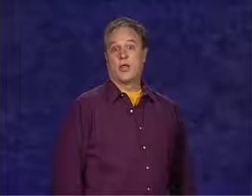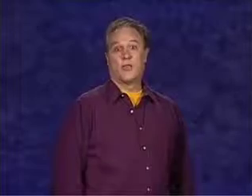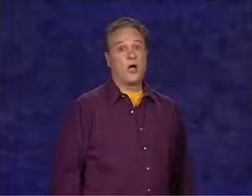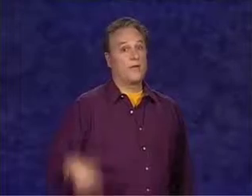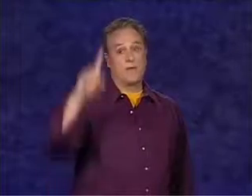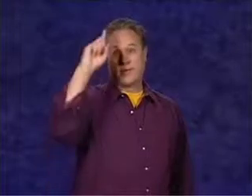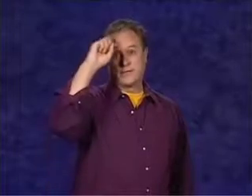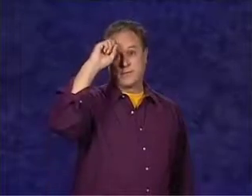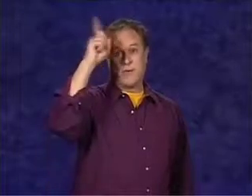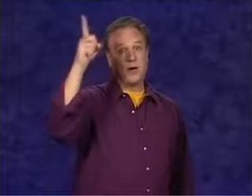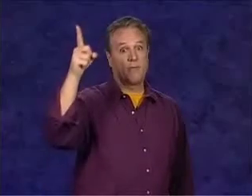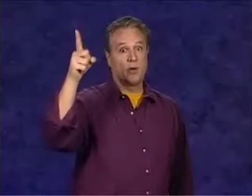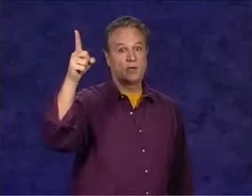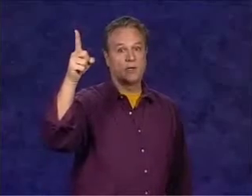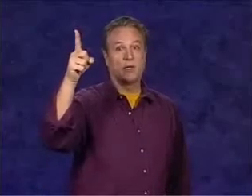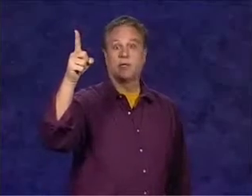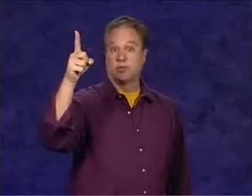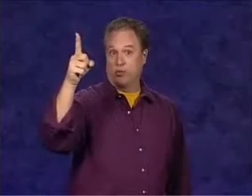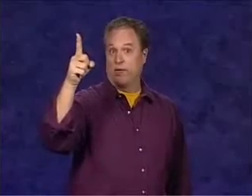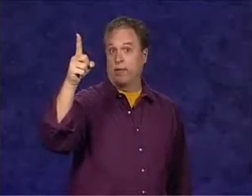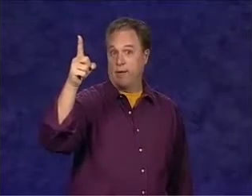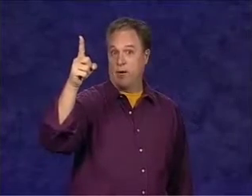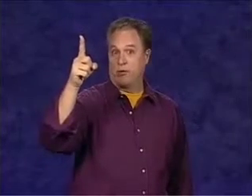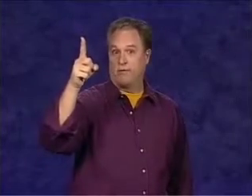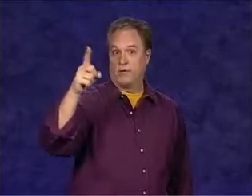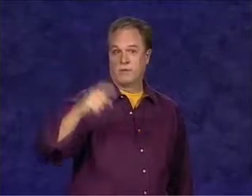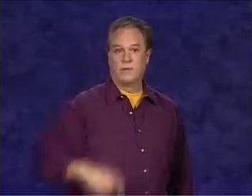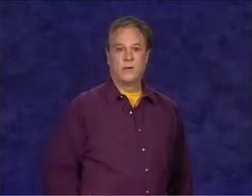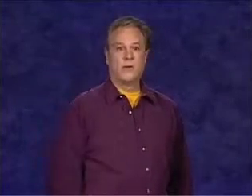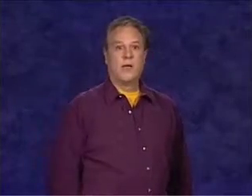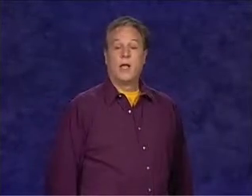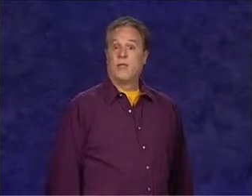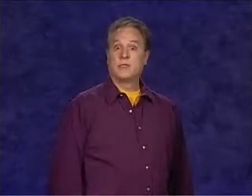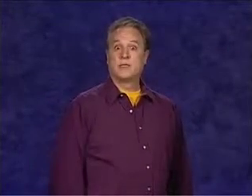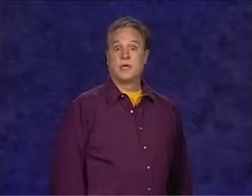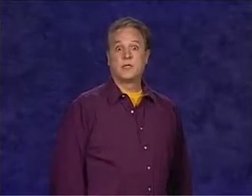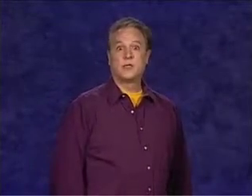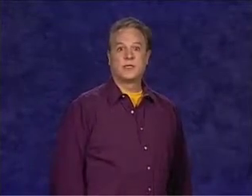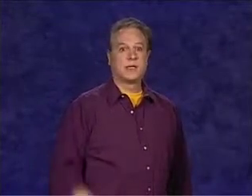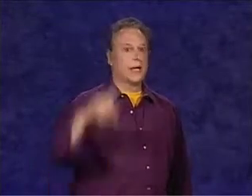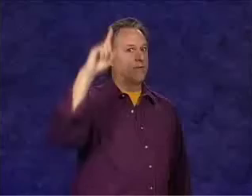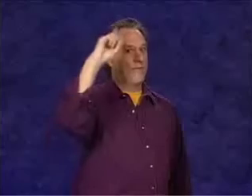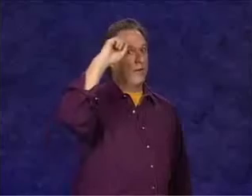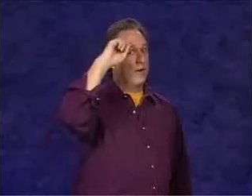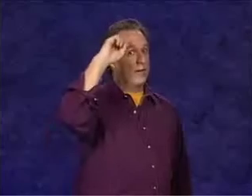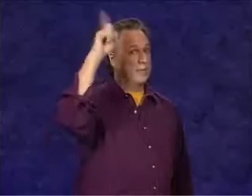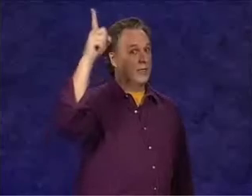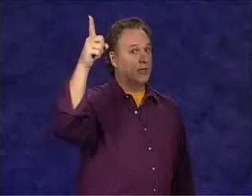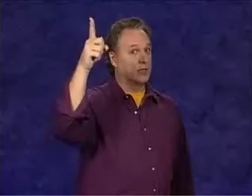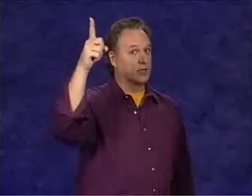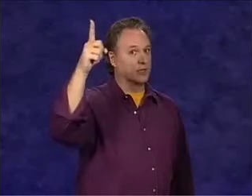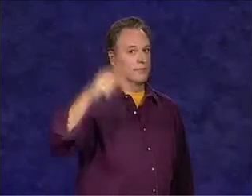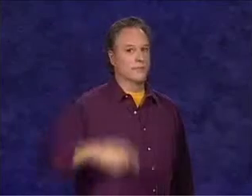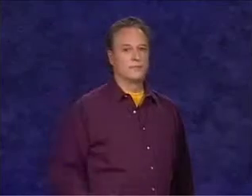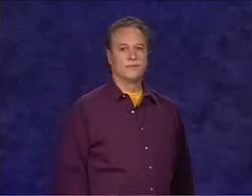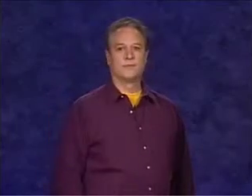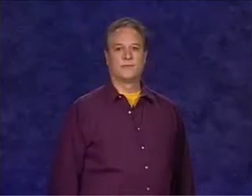A thought from a smart person is really powerful. This is also the sign for intelligent.